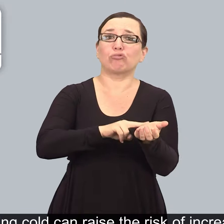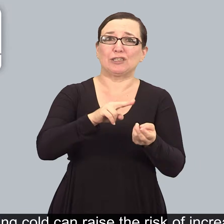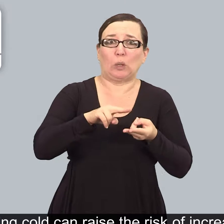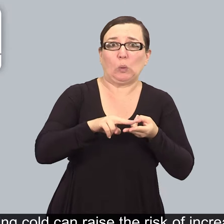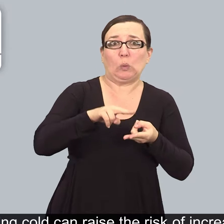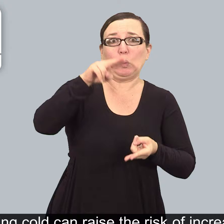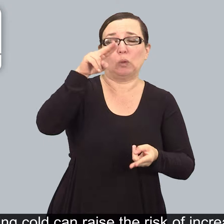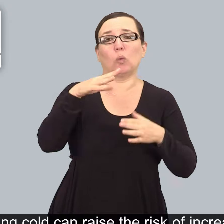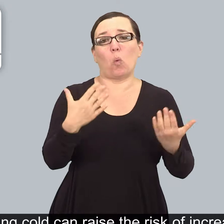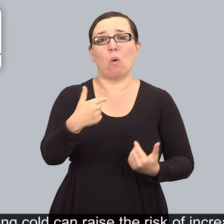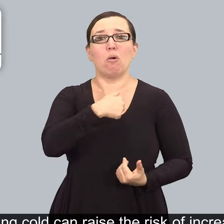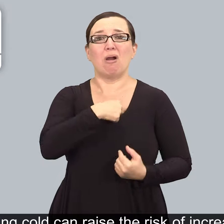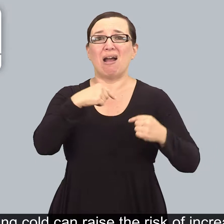and strokes.